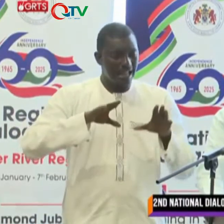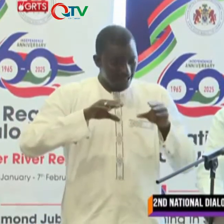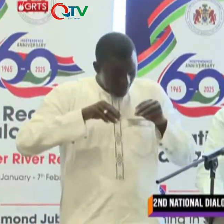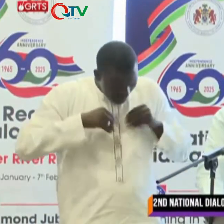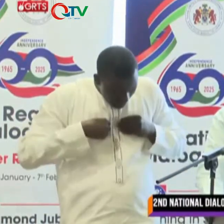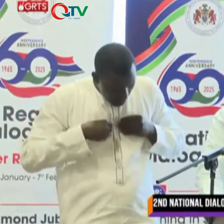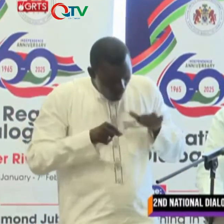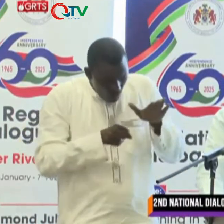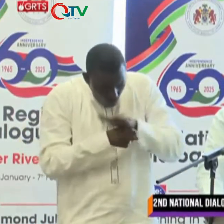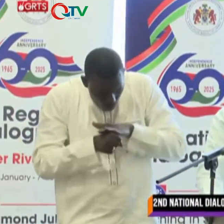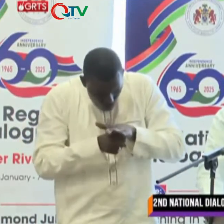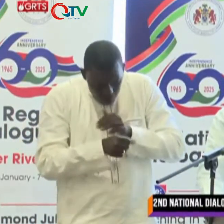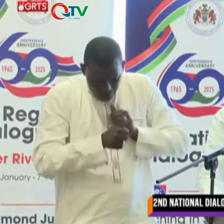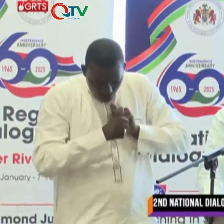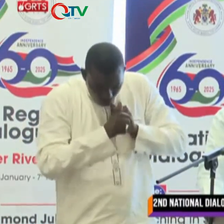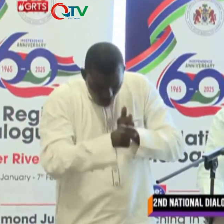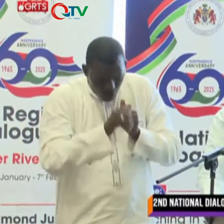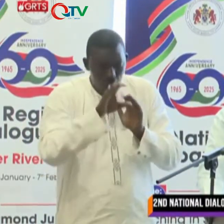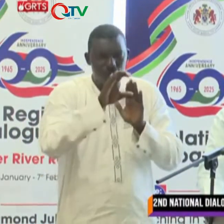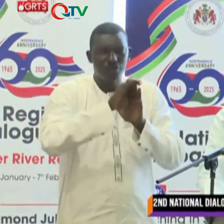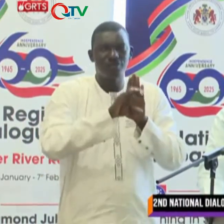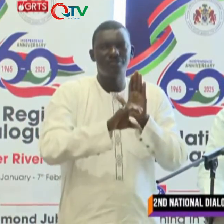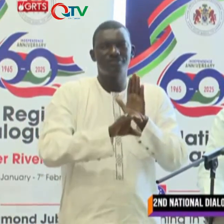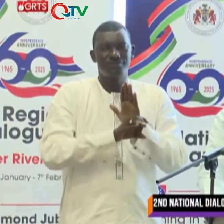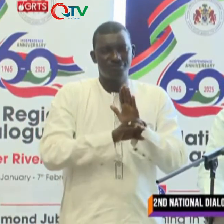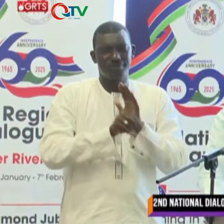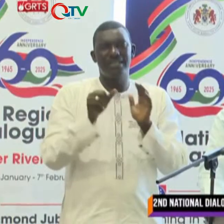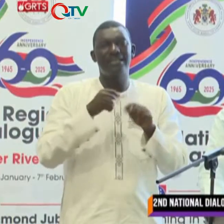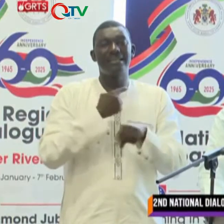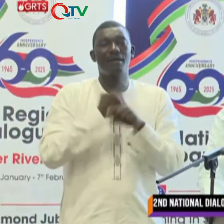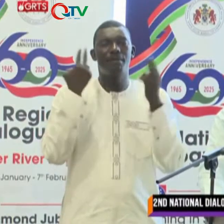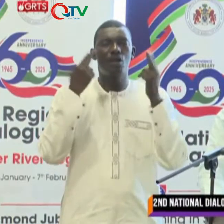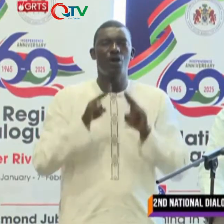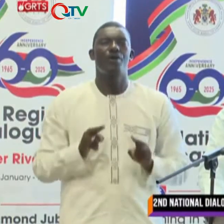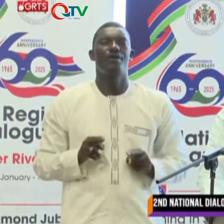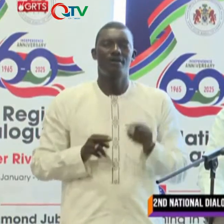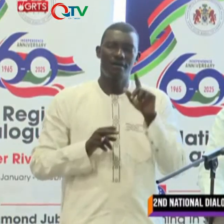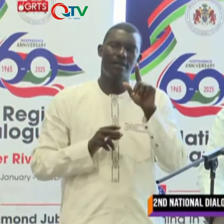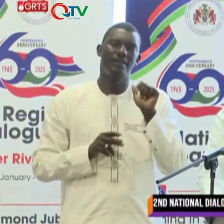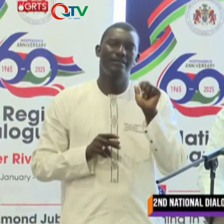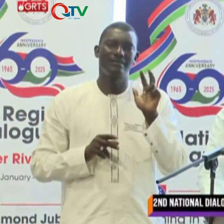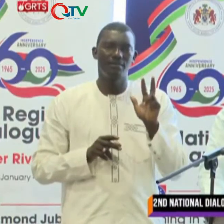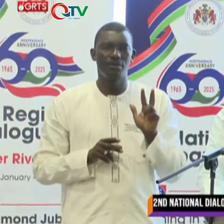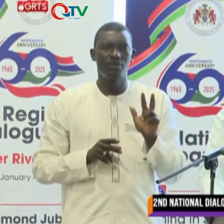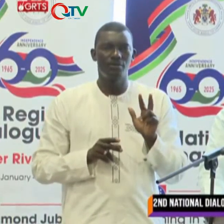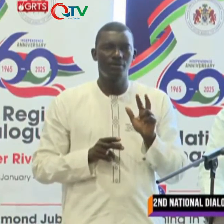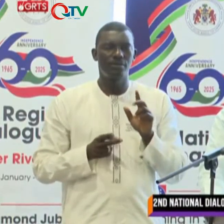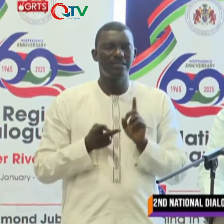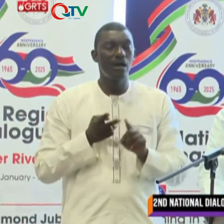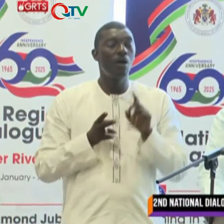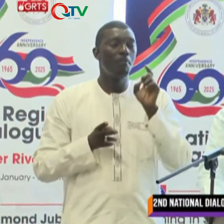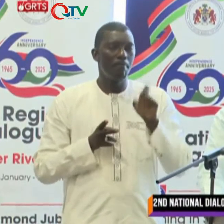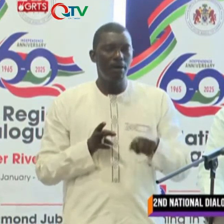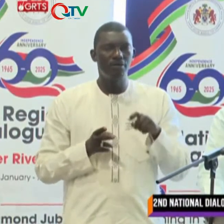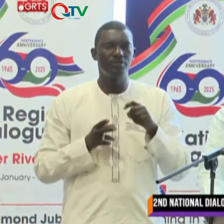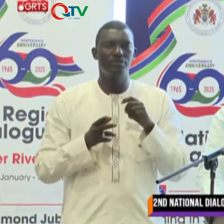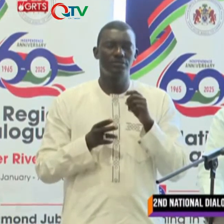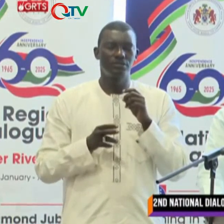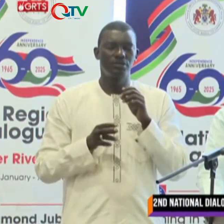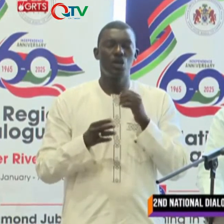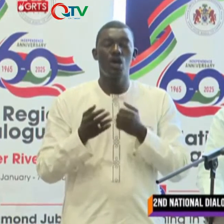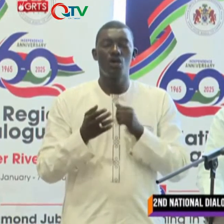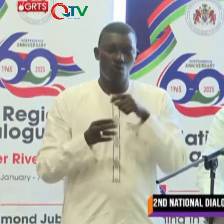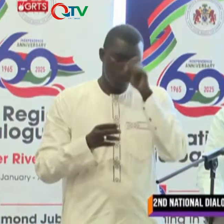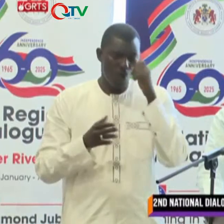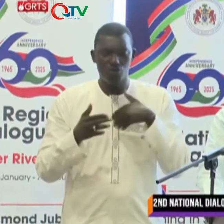and laws of the land. Also, we must be guided by a common vision, work towards